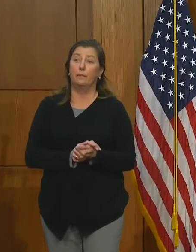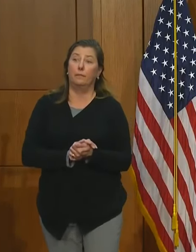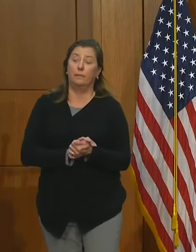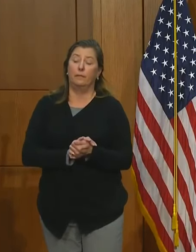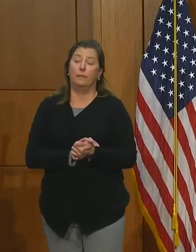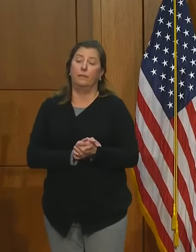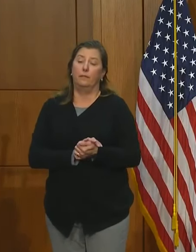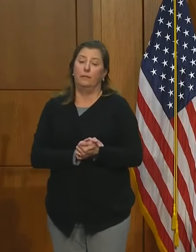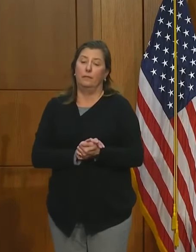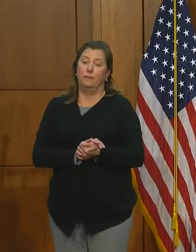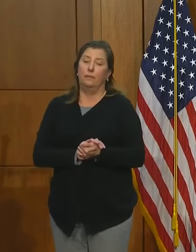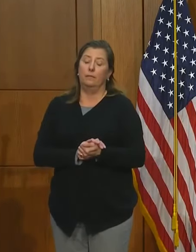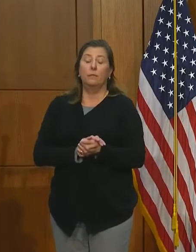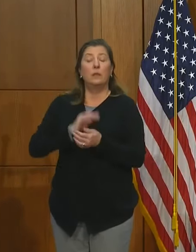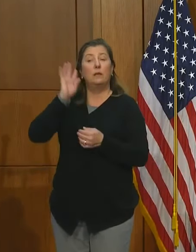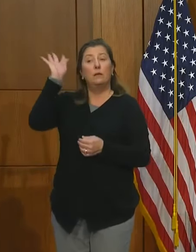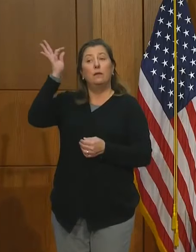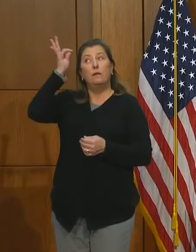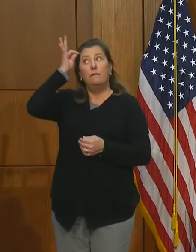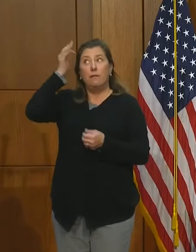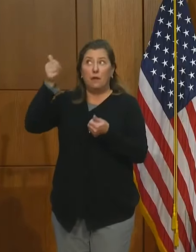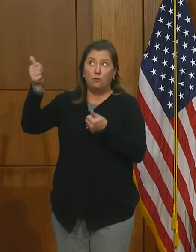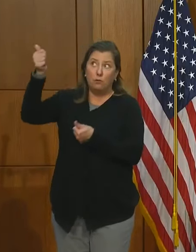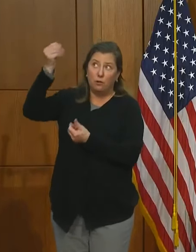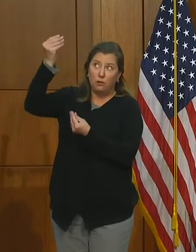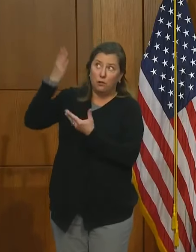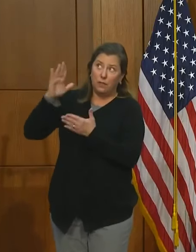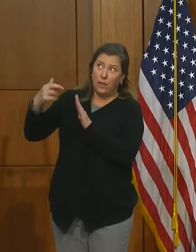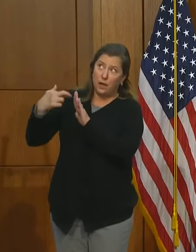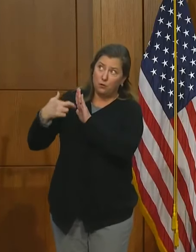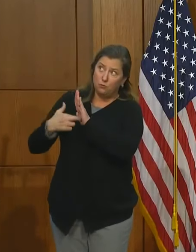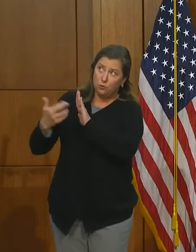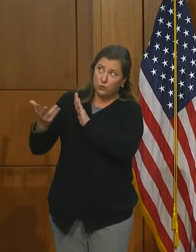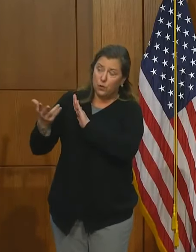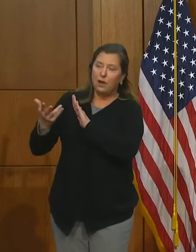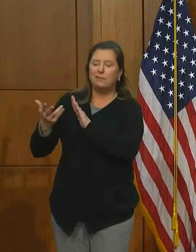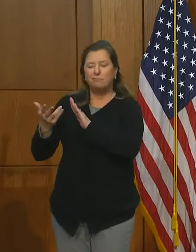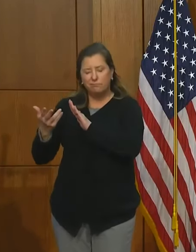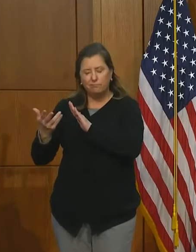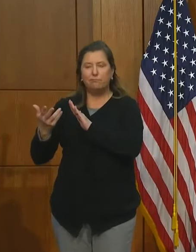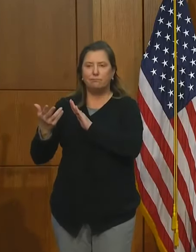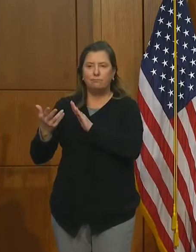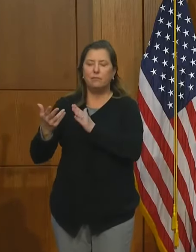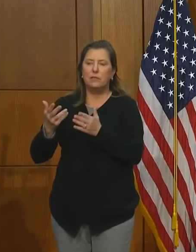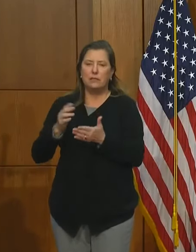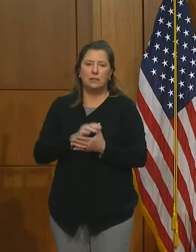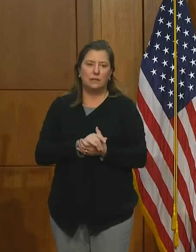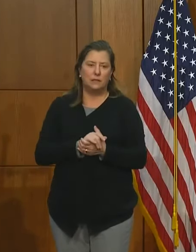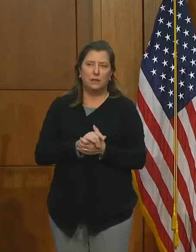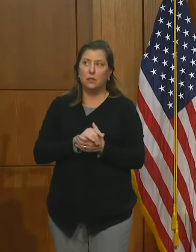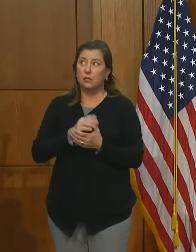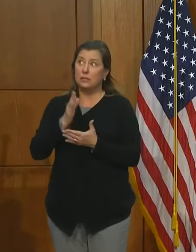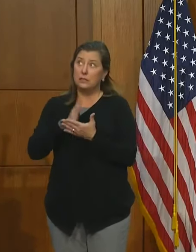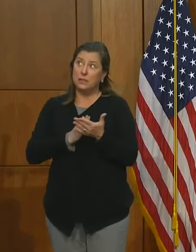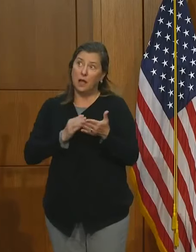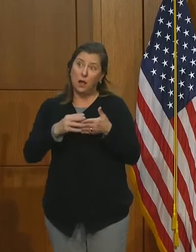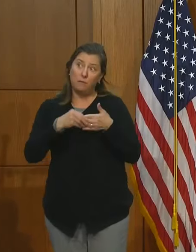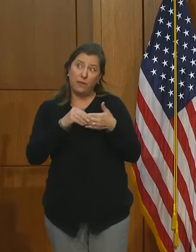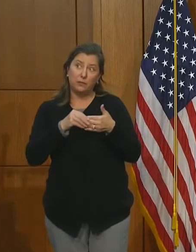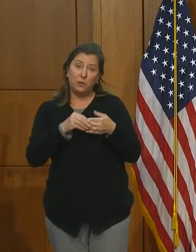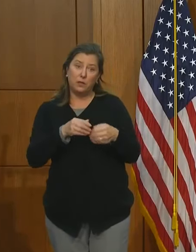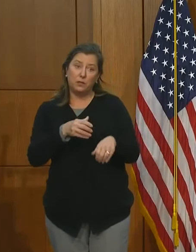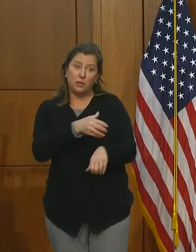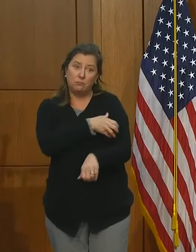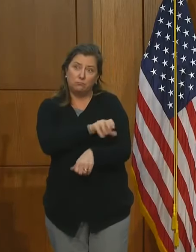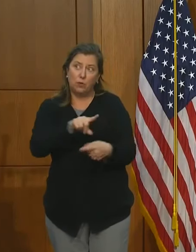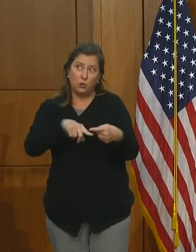have been given to us by the federal authorities are, Steve, some things up to the decision of the localities in that.